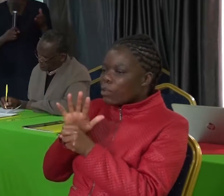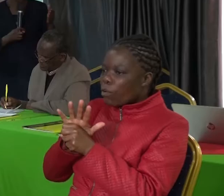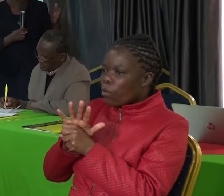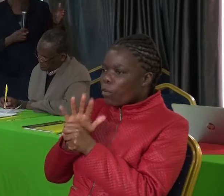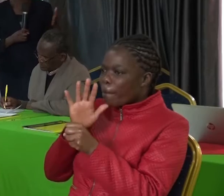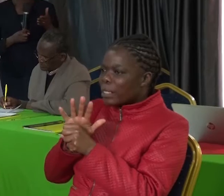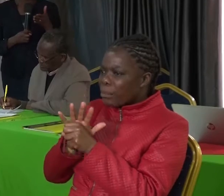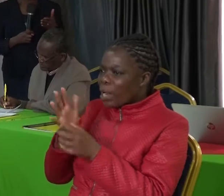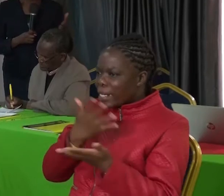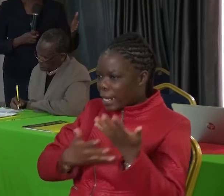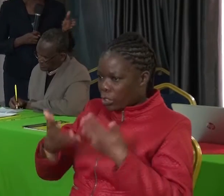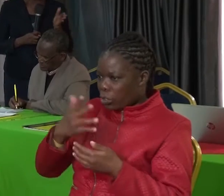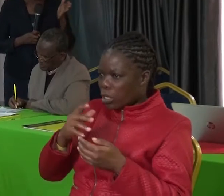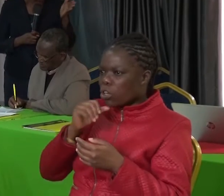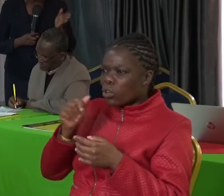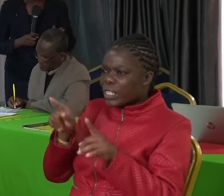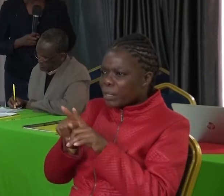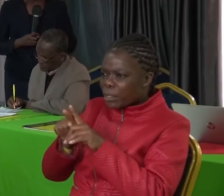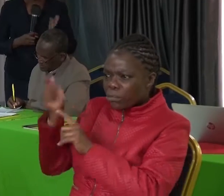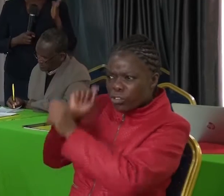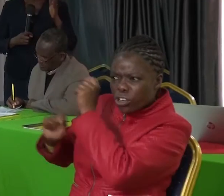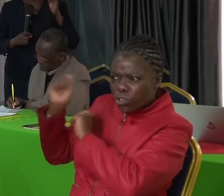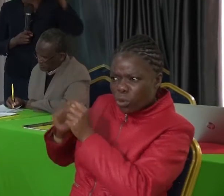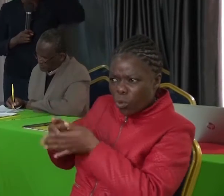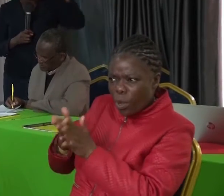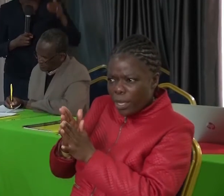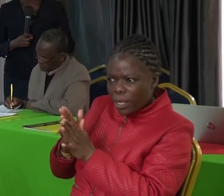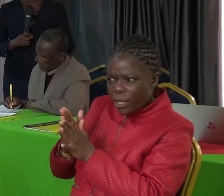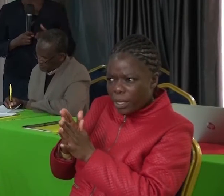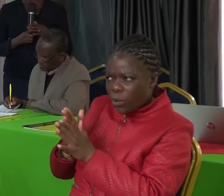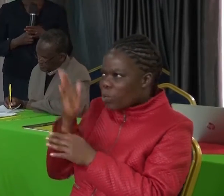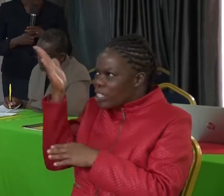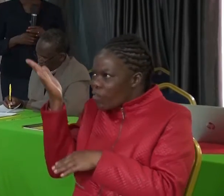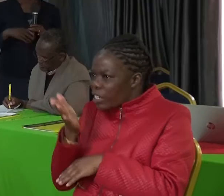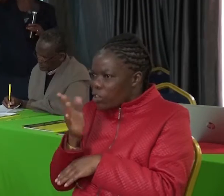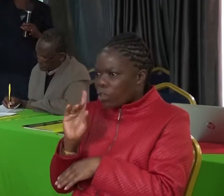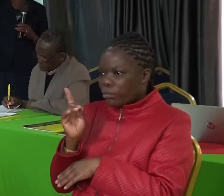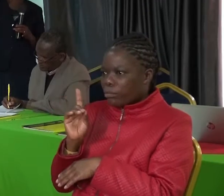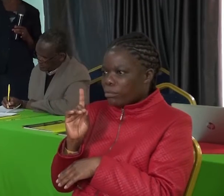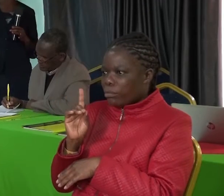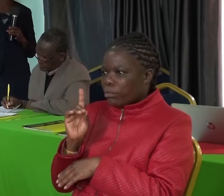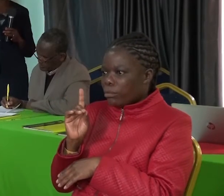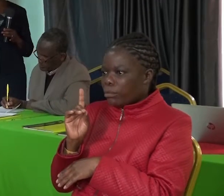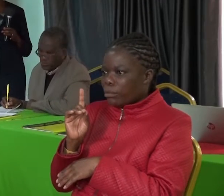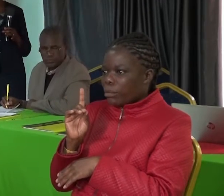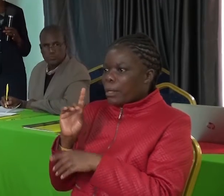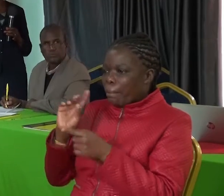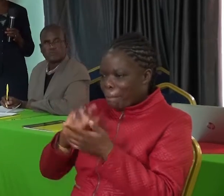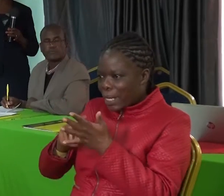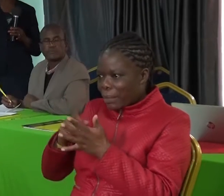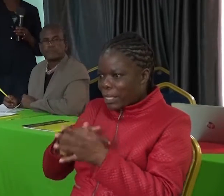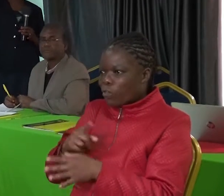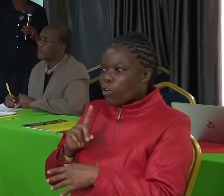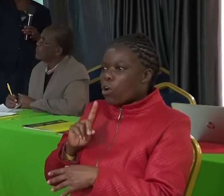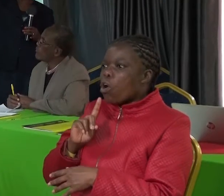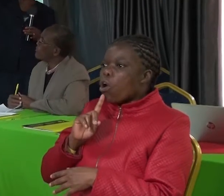the traditional, which is vertical. You take my instructions, I have said, I'm